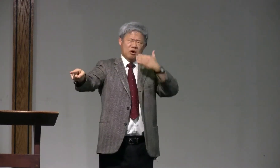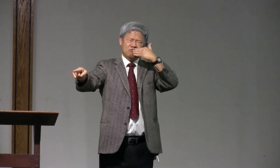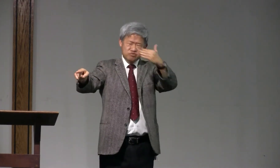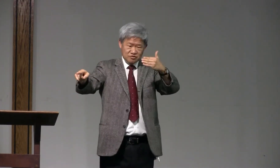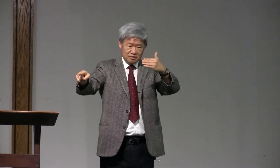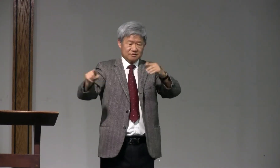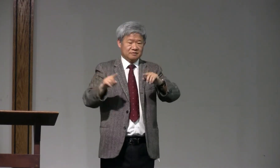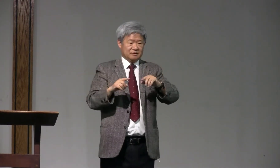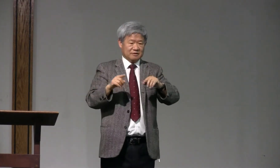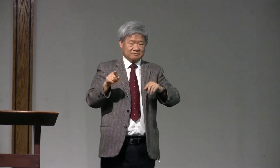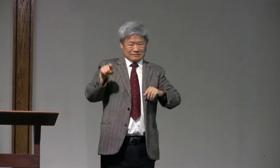A social worker